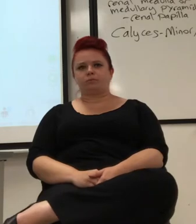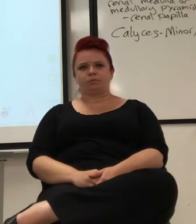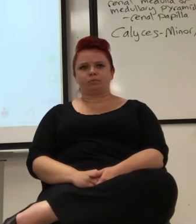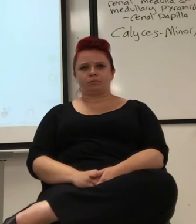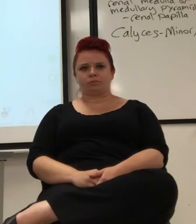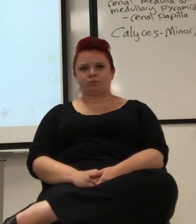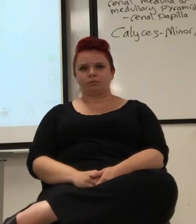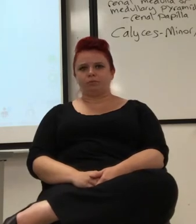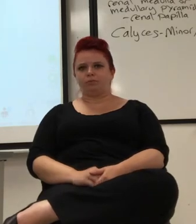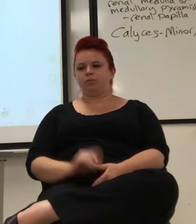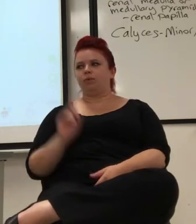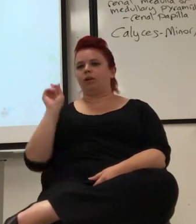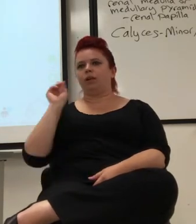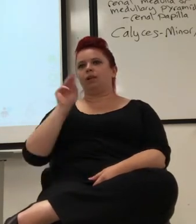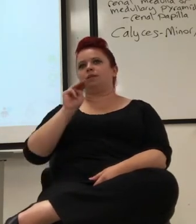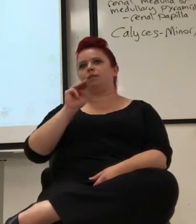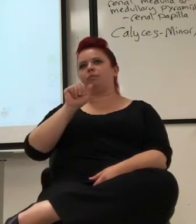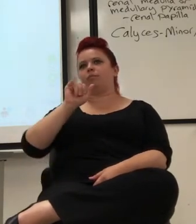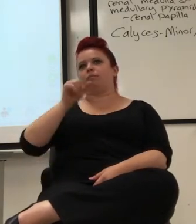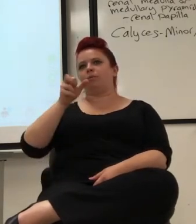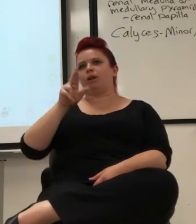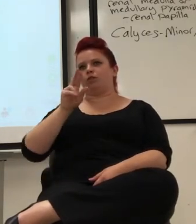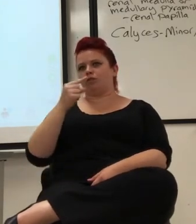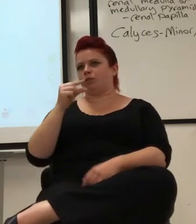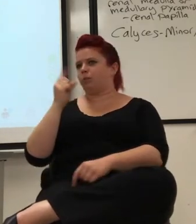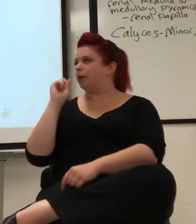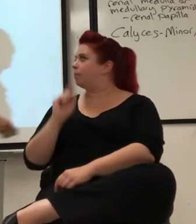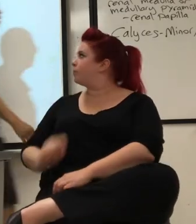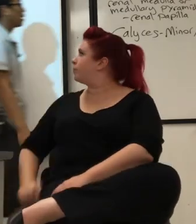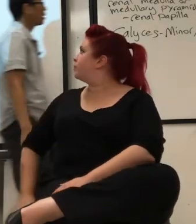There's major calyces.